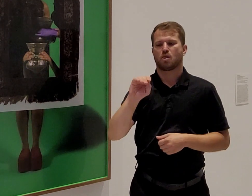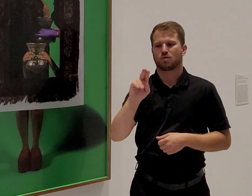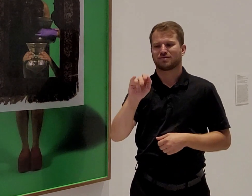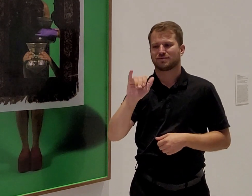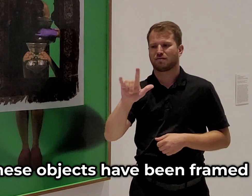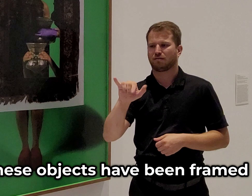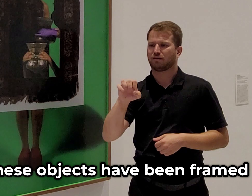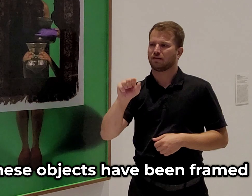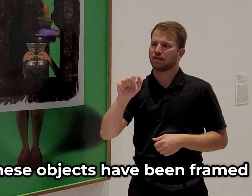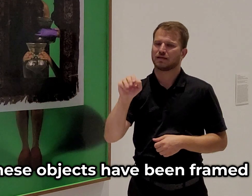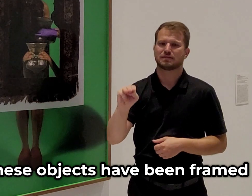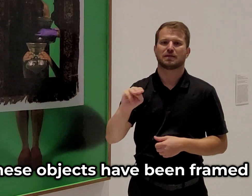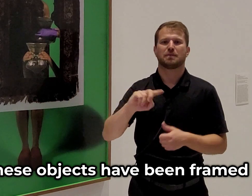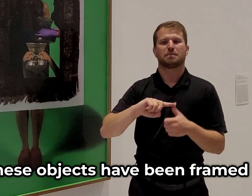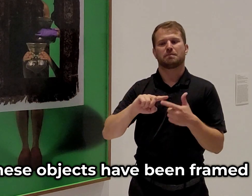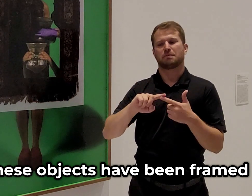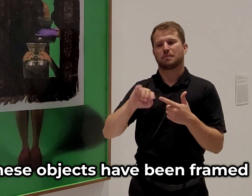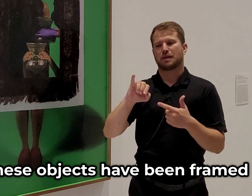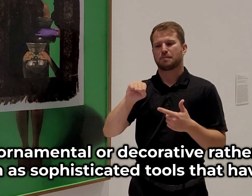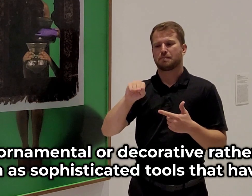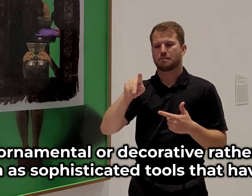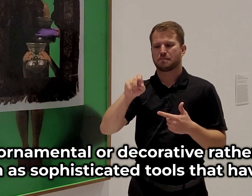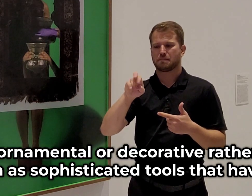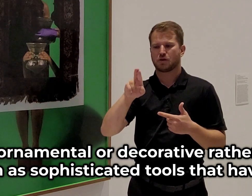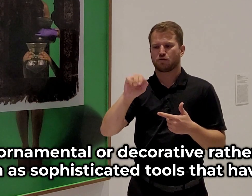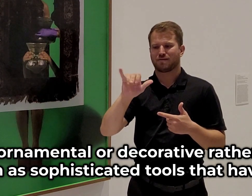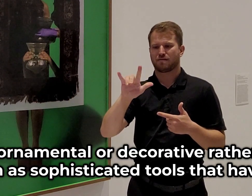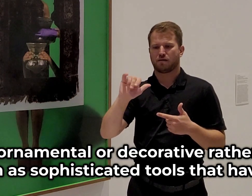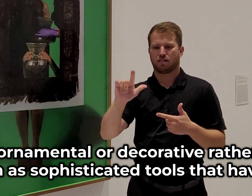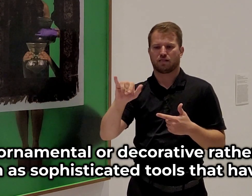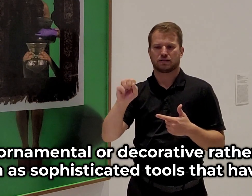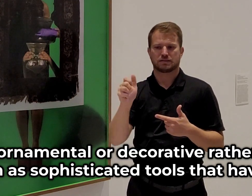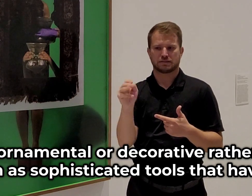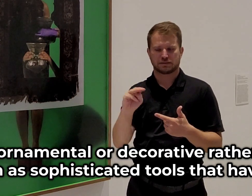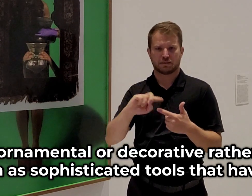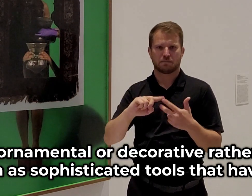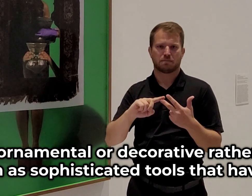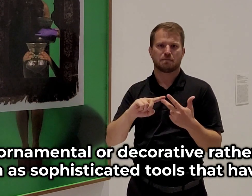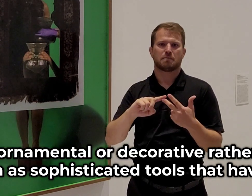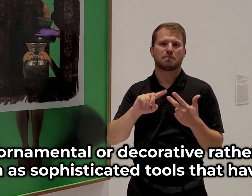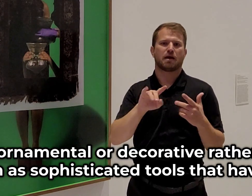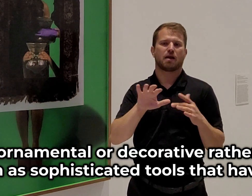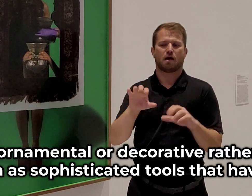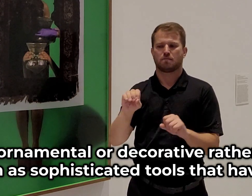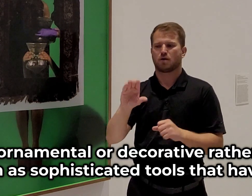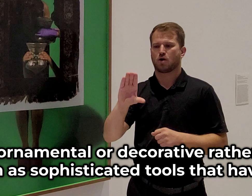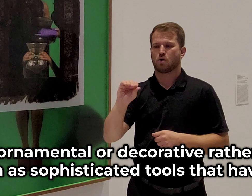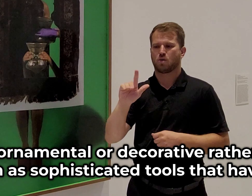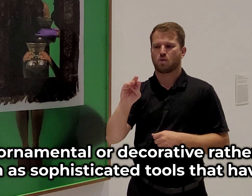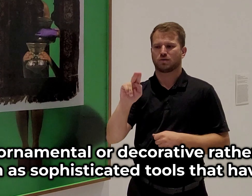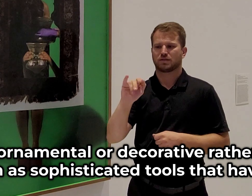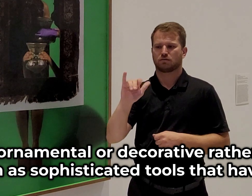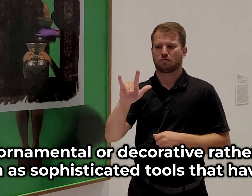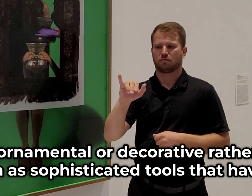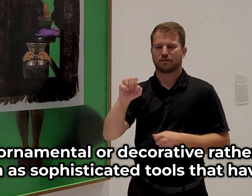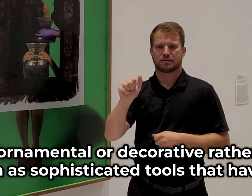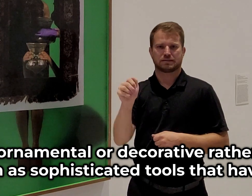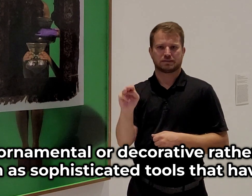These objects have been framed as ornamental or decorative rather than as sophisticated tools